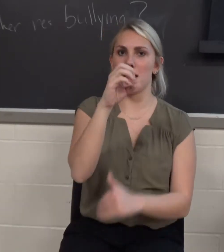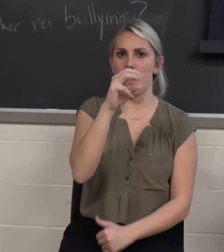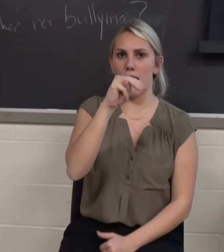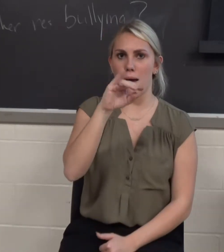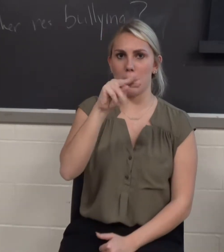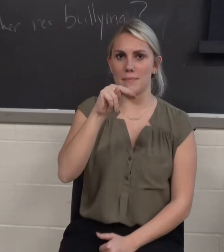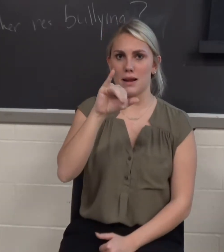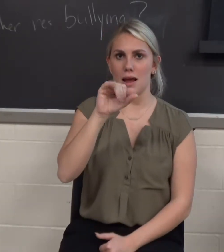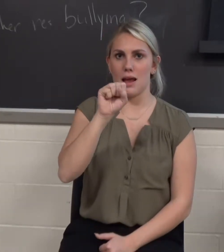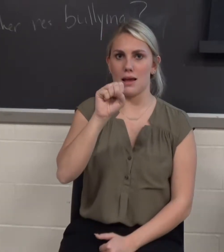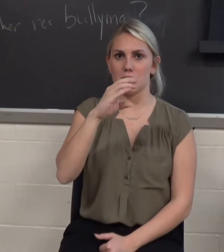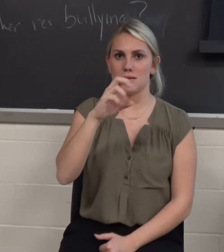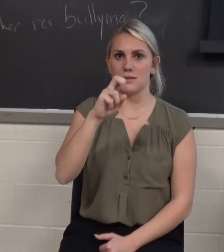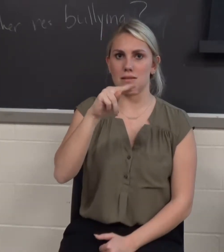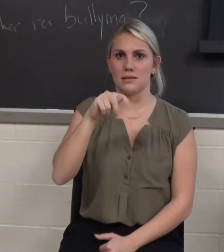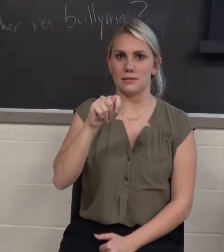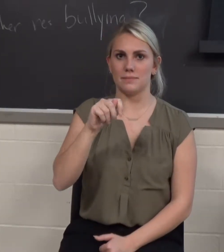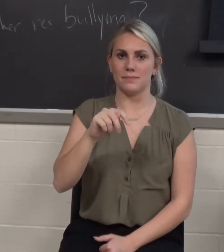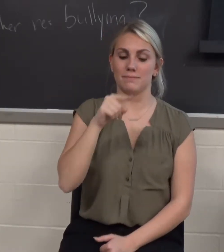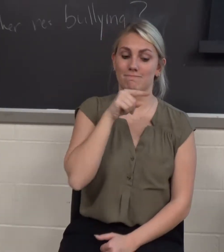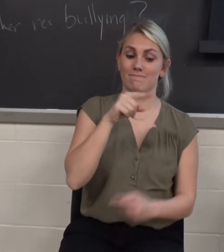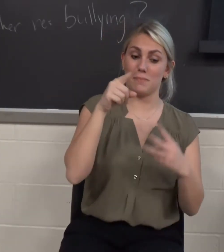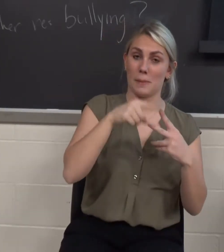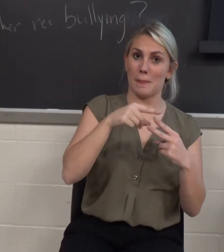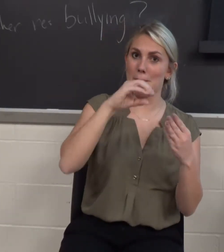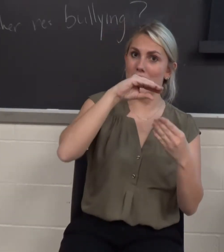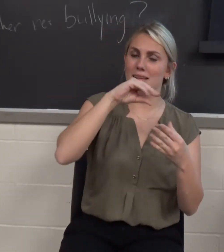means that it's like the all-knowing, all-seeing eye.